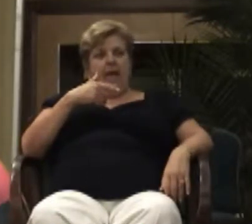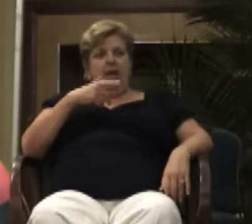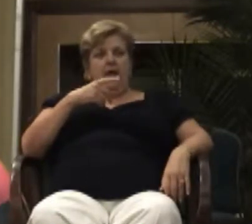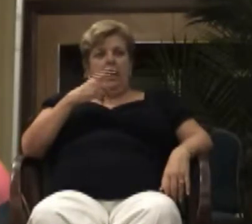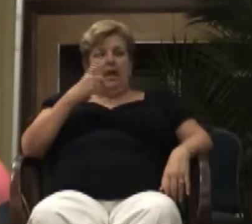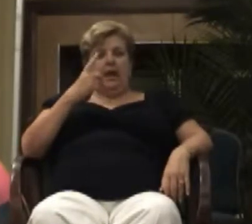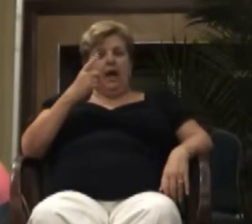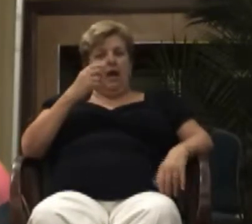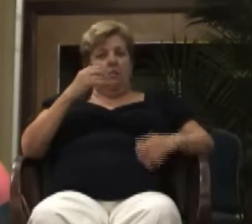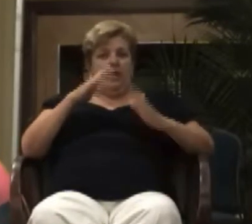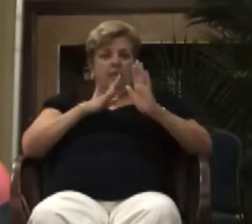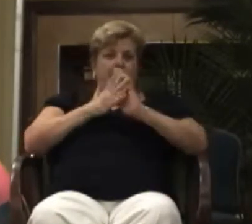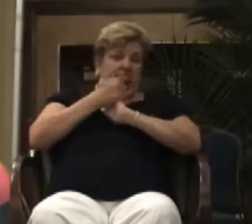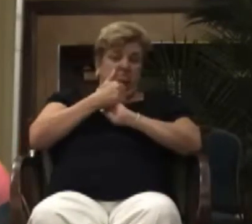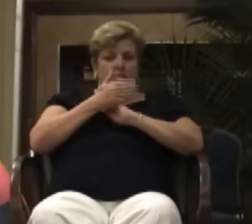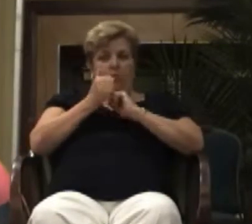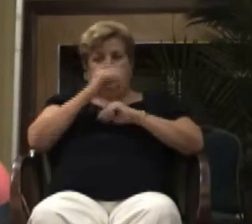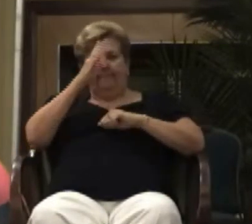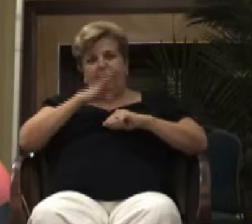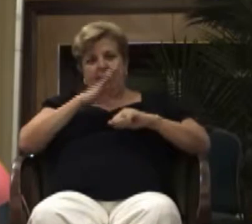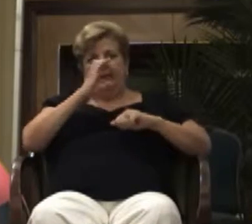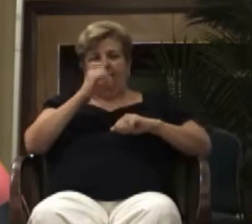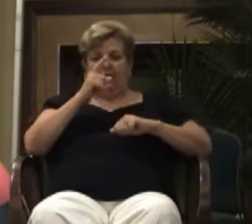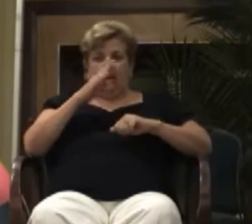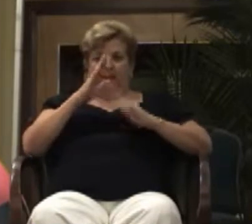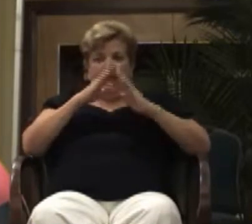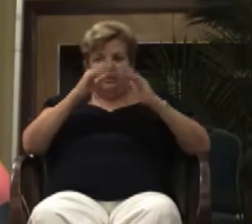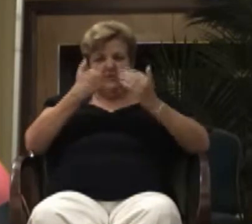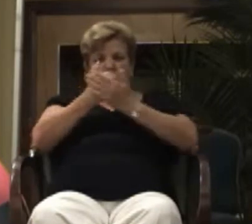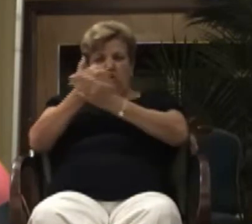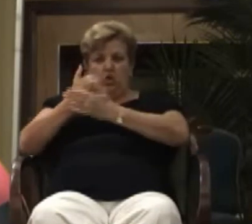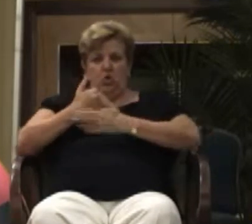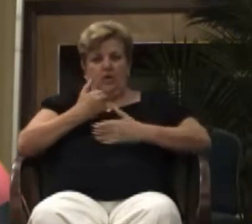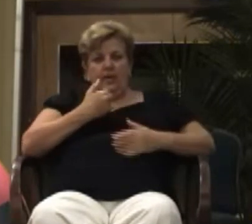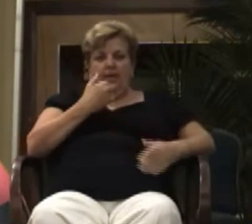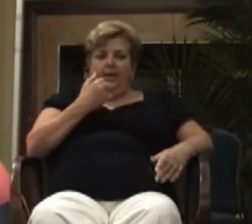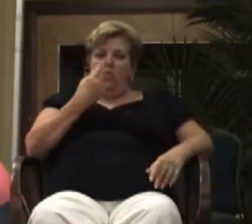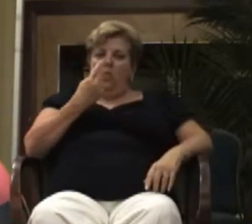back. He never came back. He was ashamed. The other one came back.